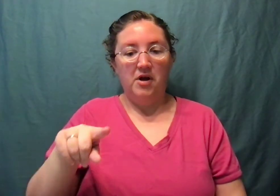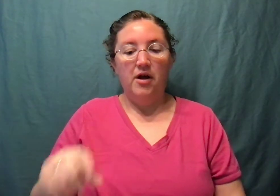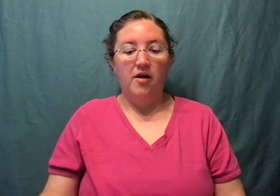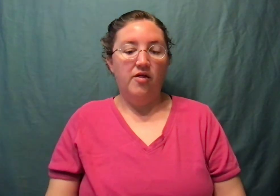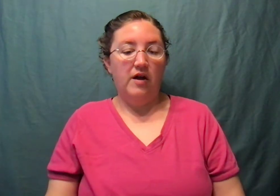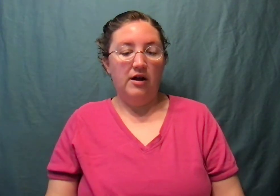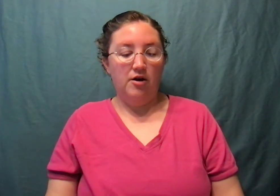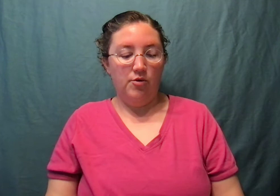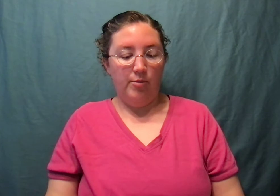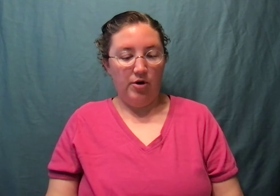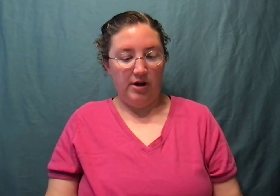they go to a party.